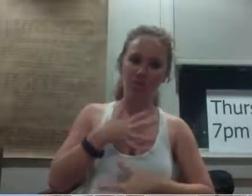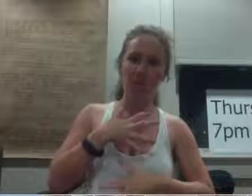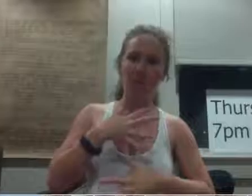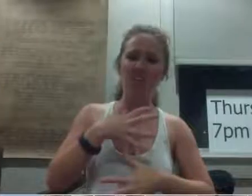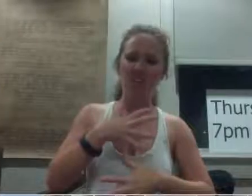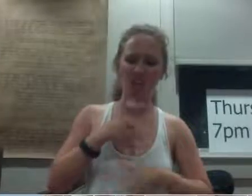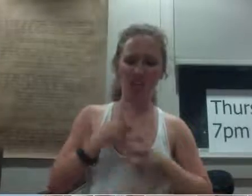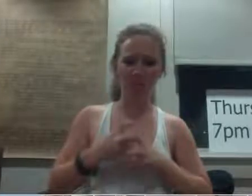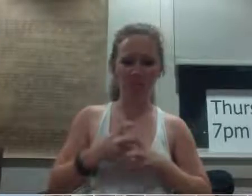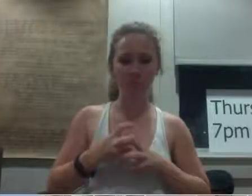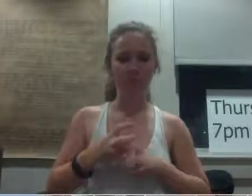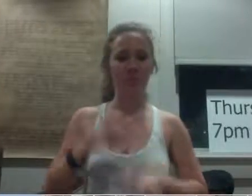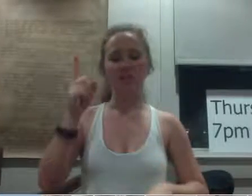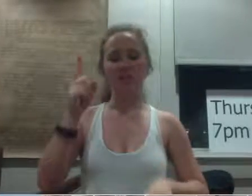Your breathing becomes hard.